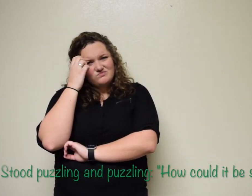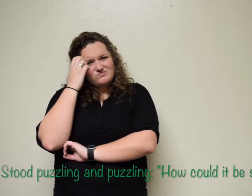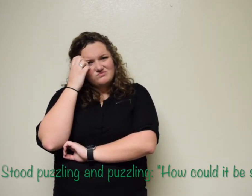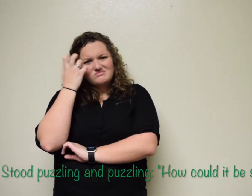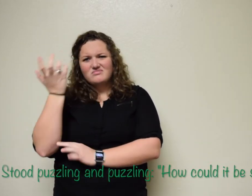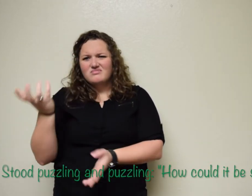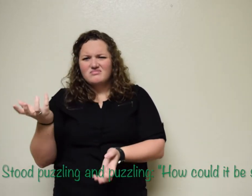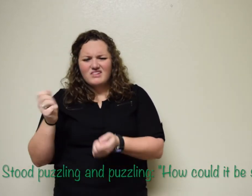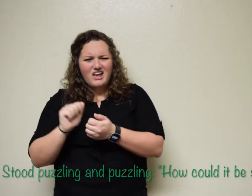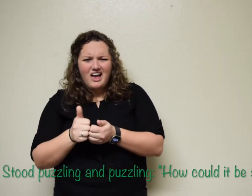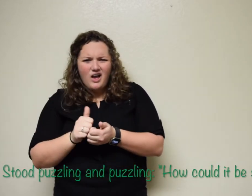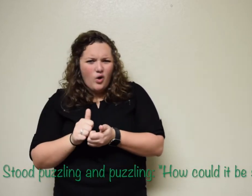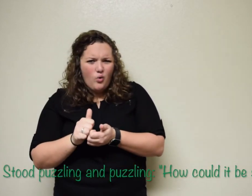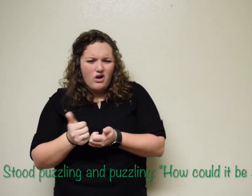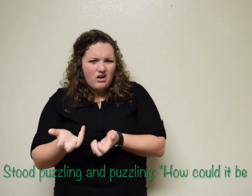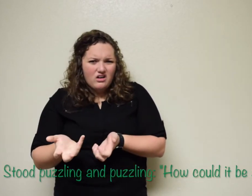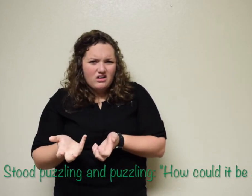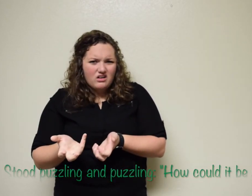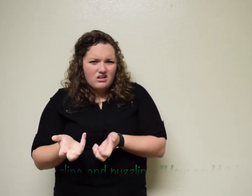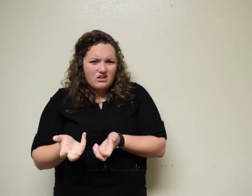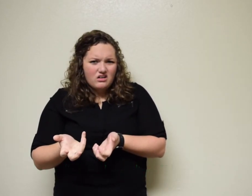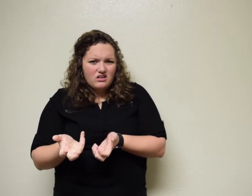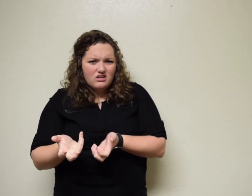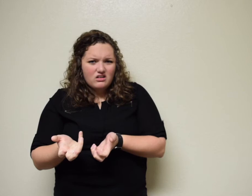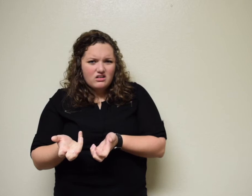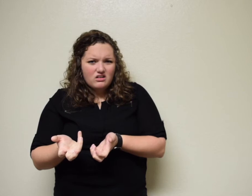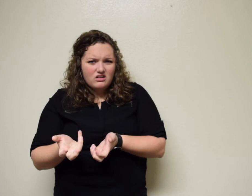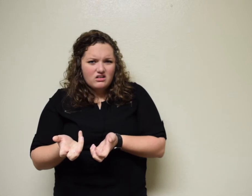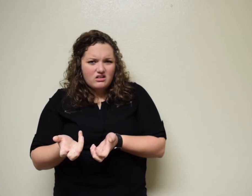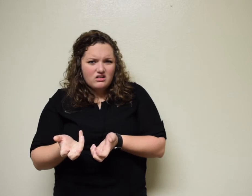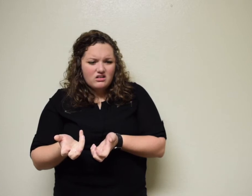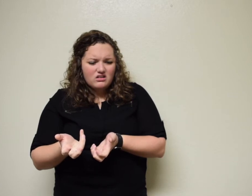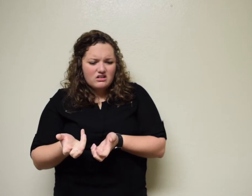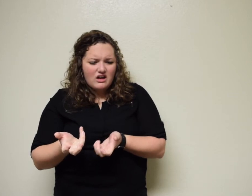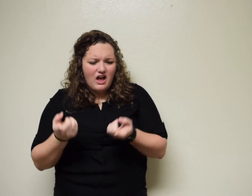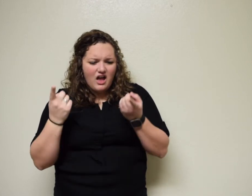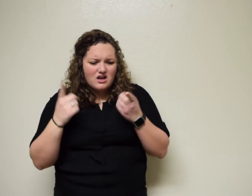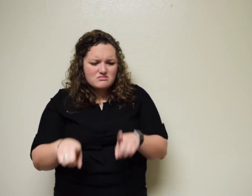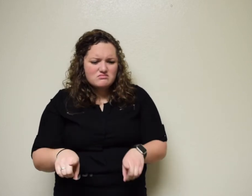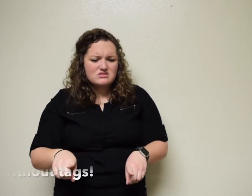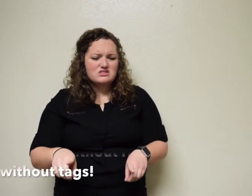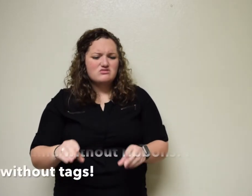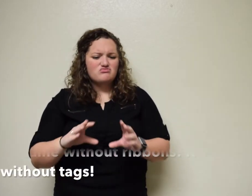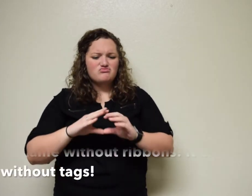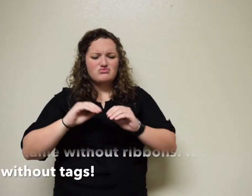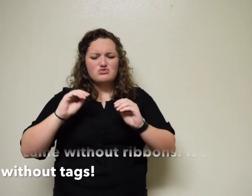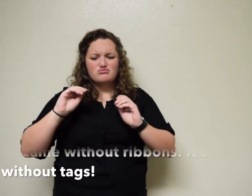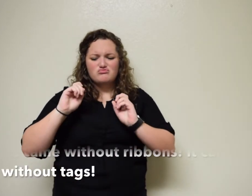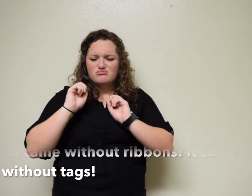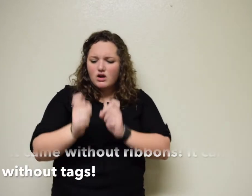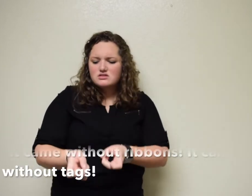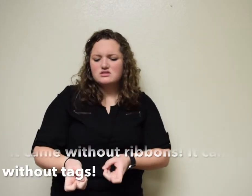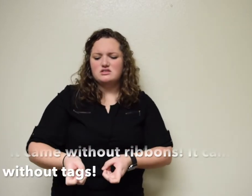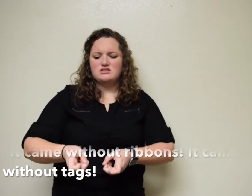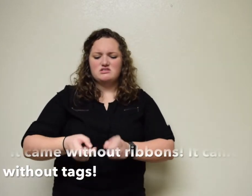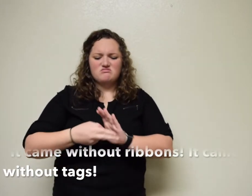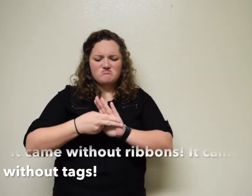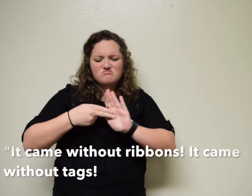how could it be so it came without ribbons it came without tags